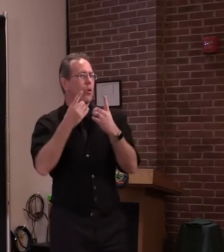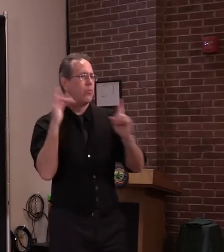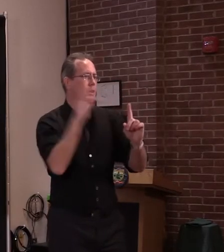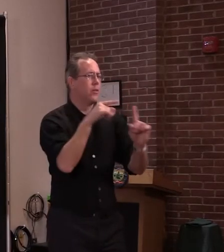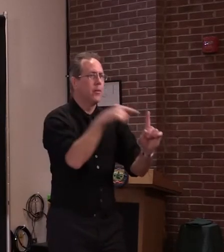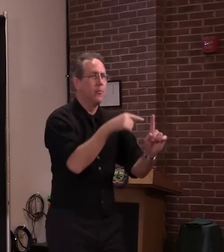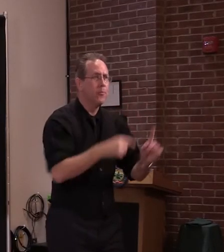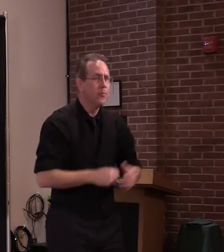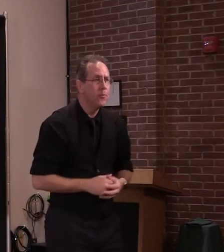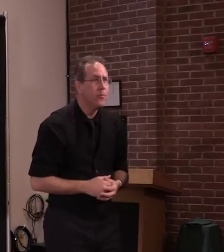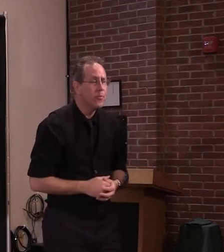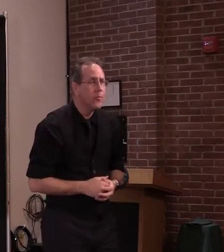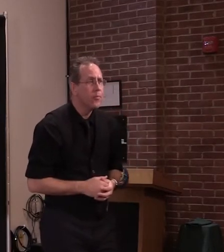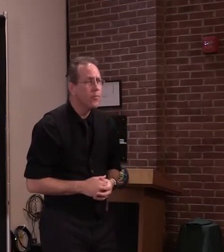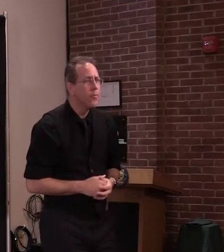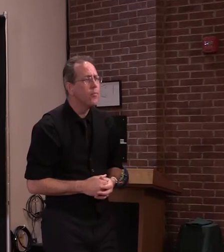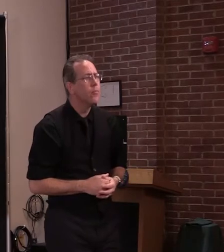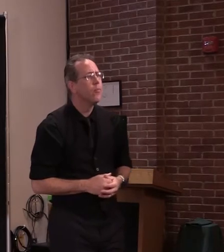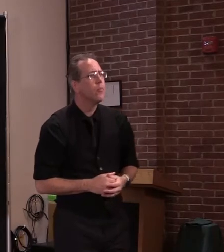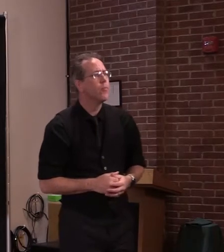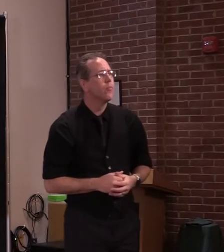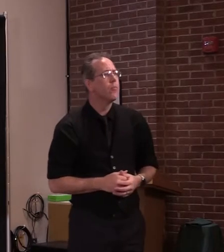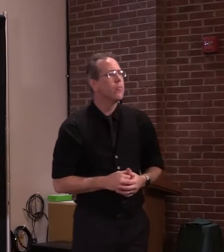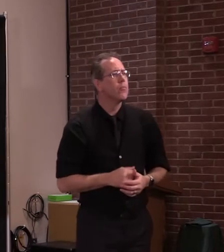Chris Roy, Newport Daily Express.